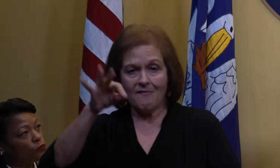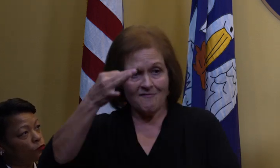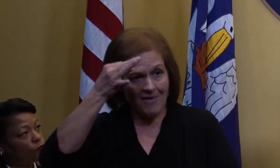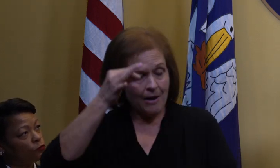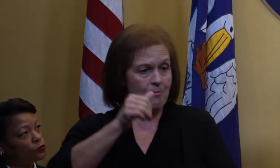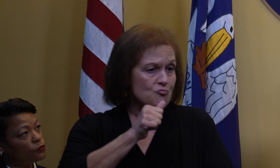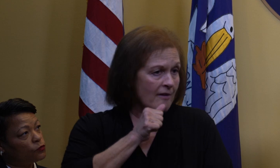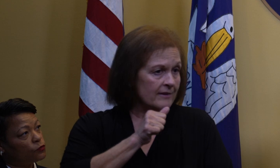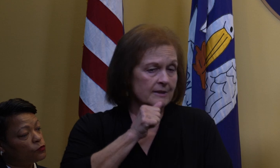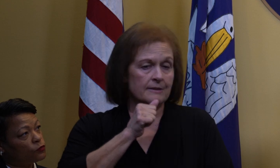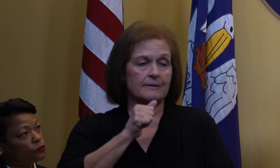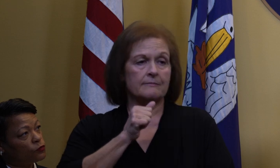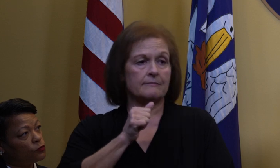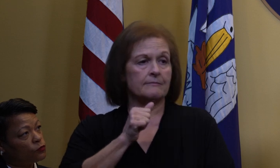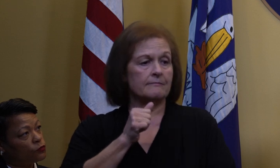the private sector.